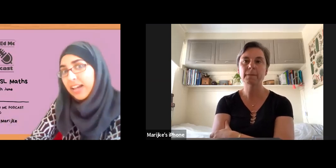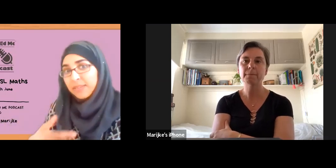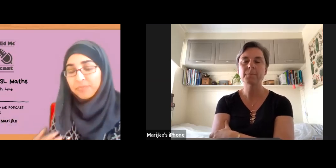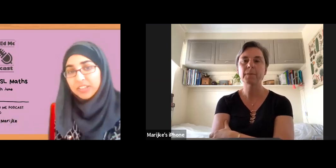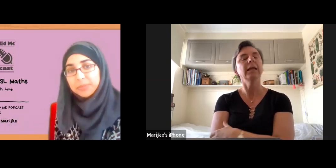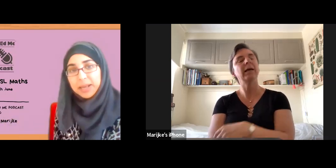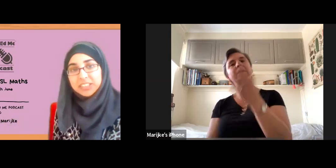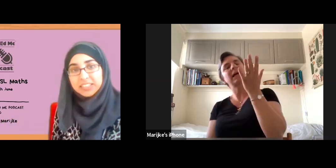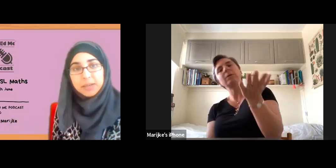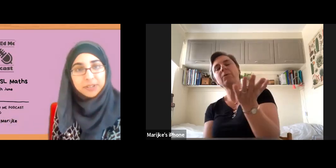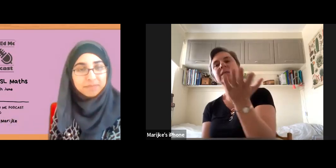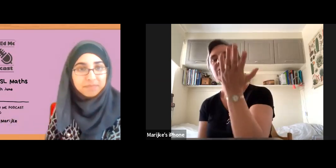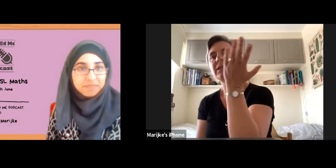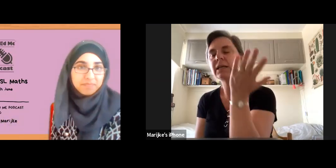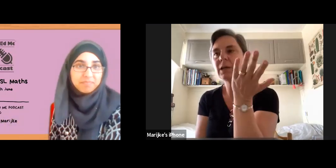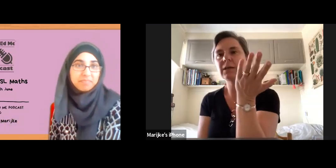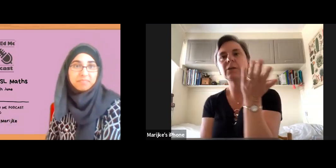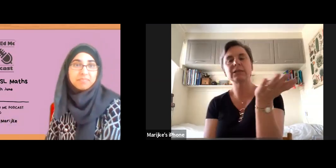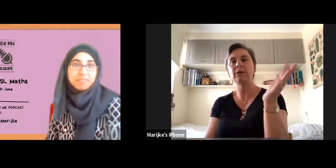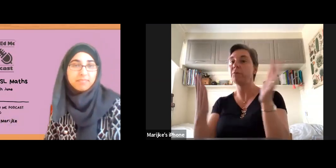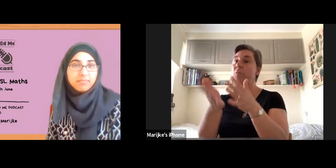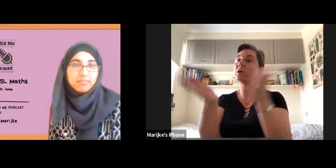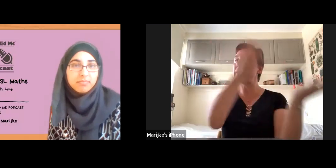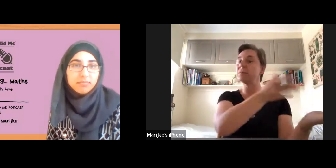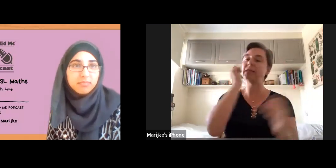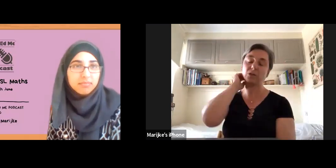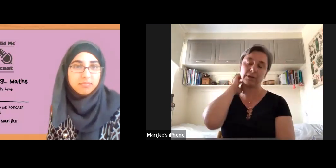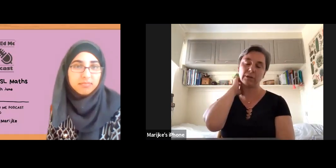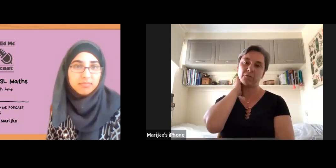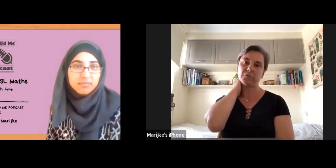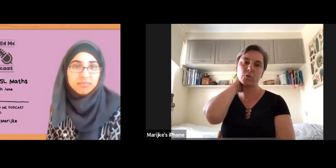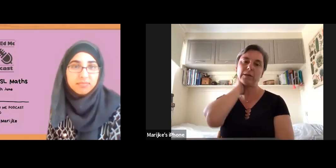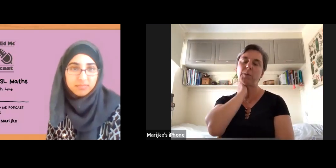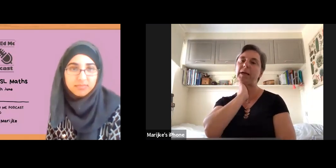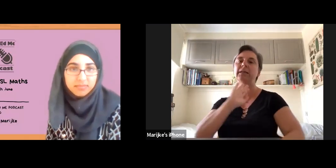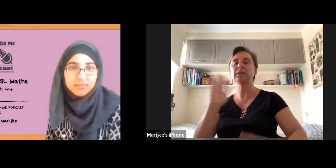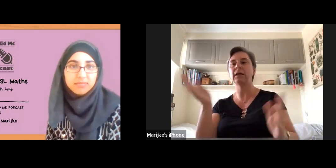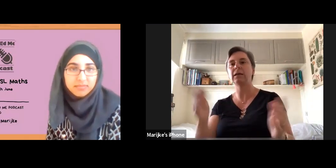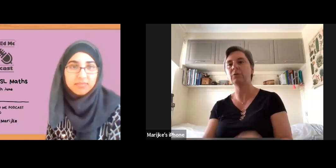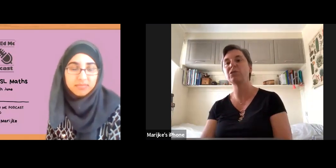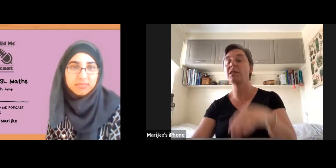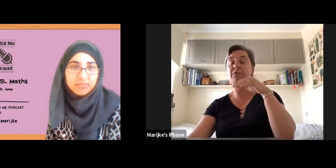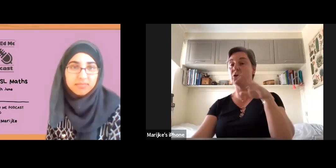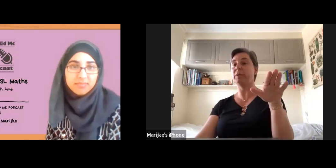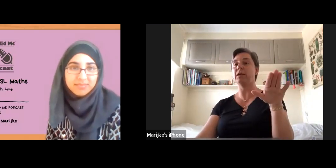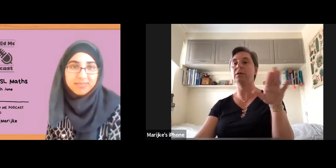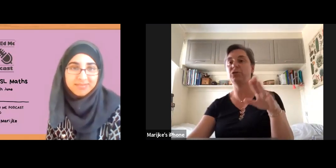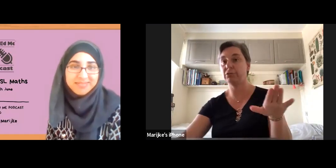learn to be able because that was interesting as well. Because when we go back to my story of growing up, and I was never going to be a